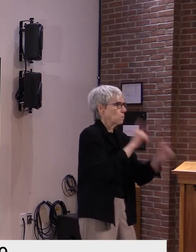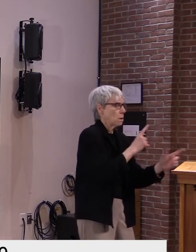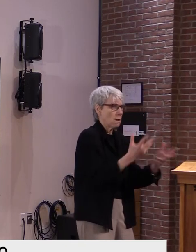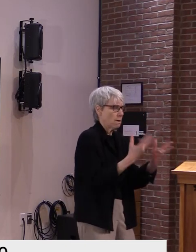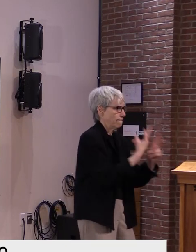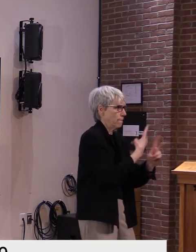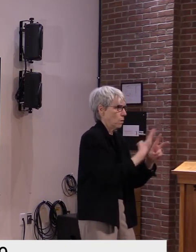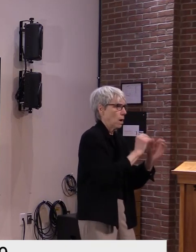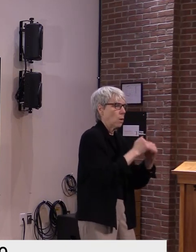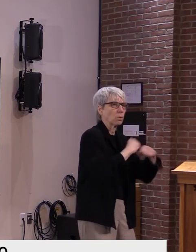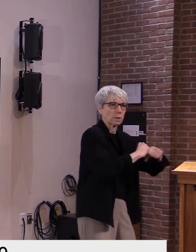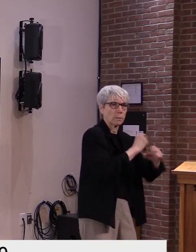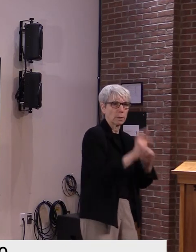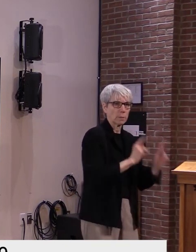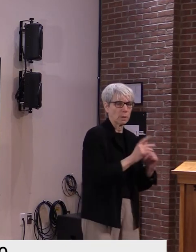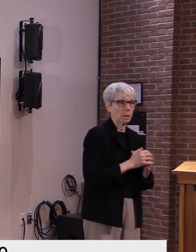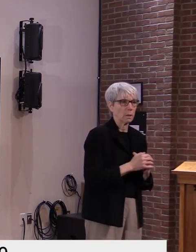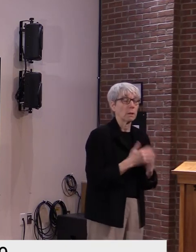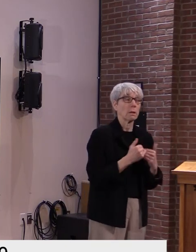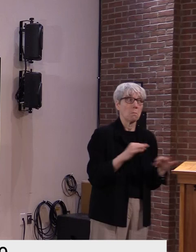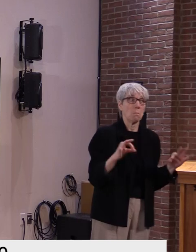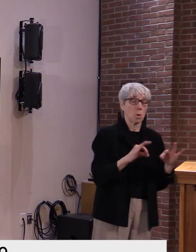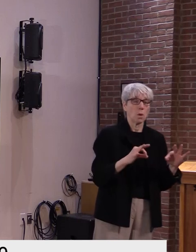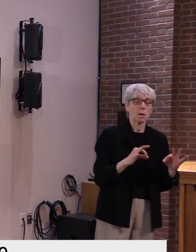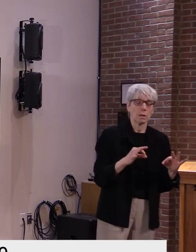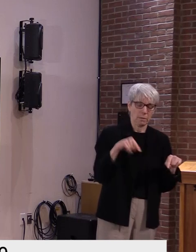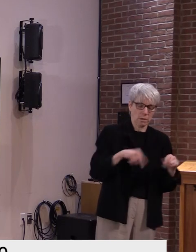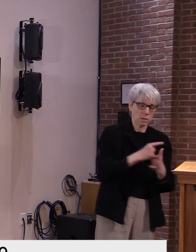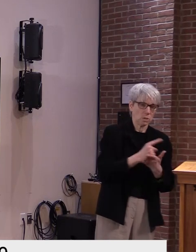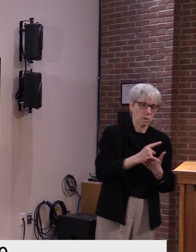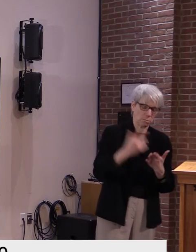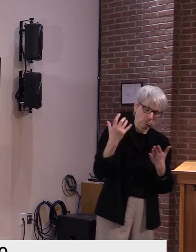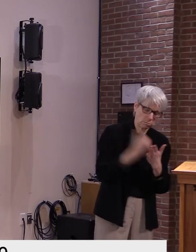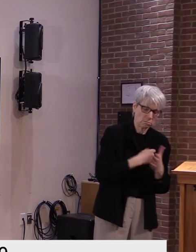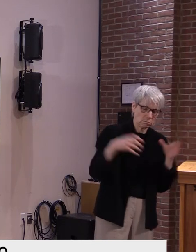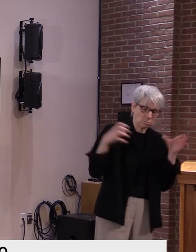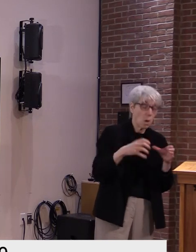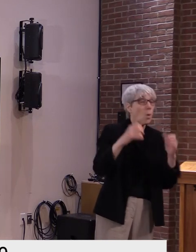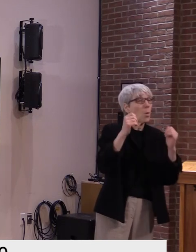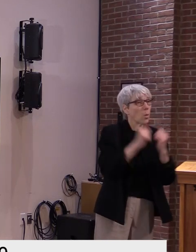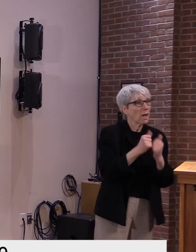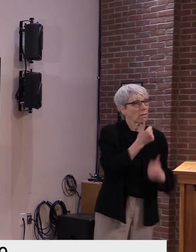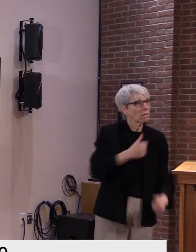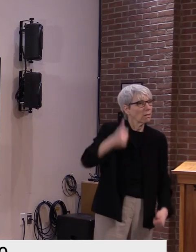Because we think it's so important, they're actually meeting this week with members of the CDC